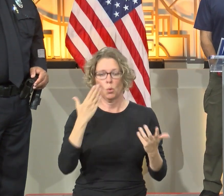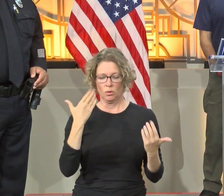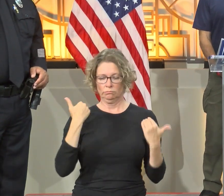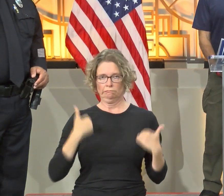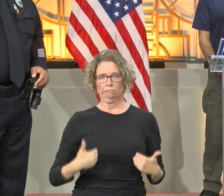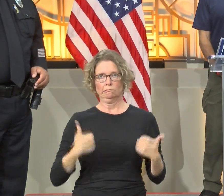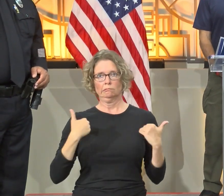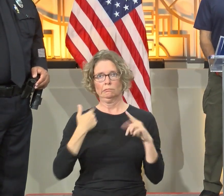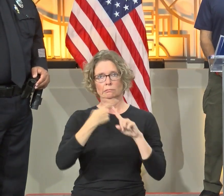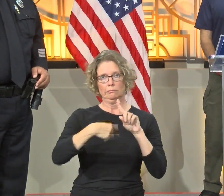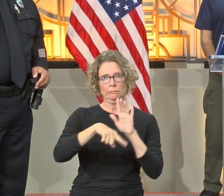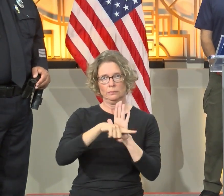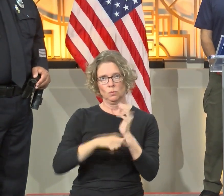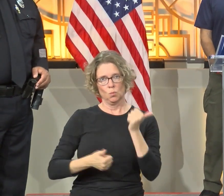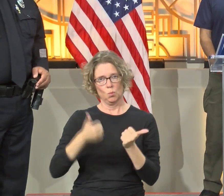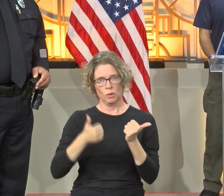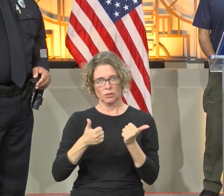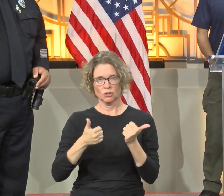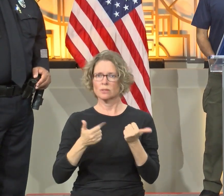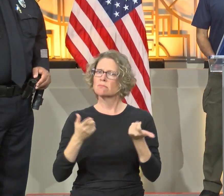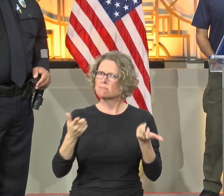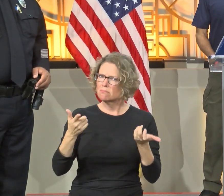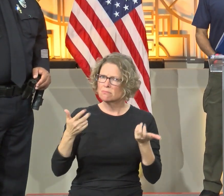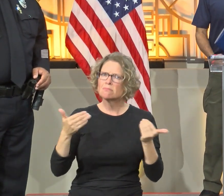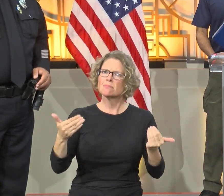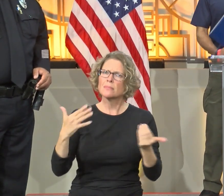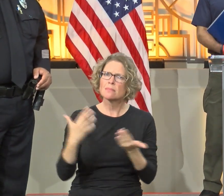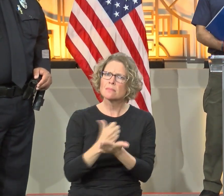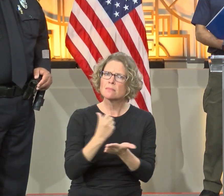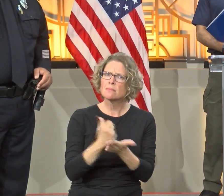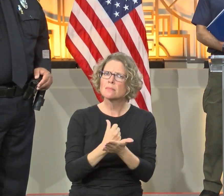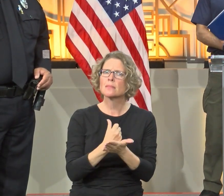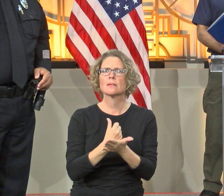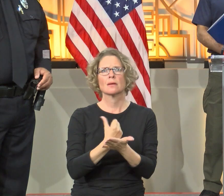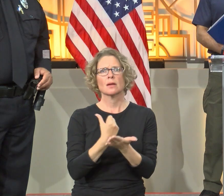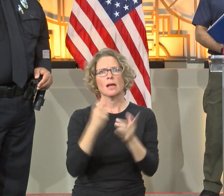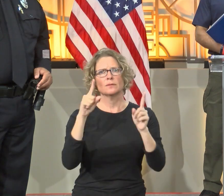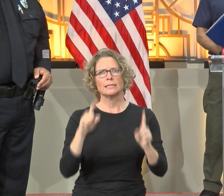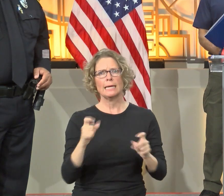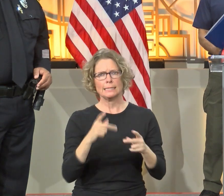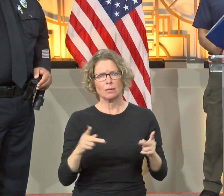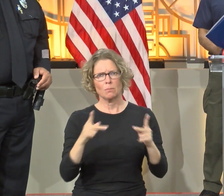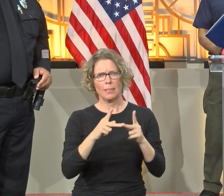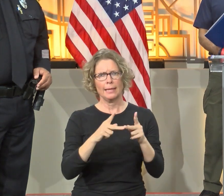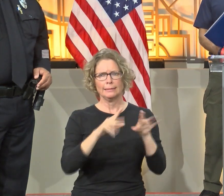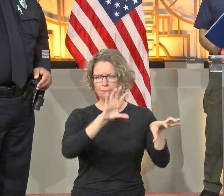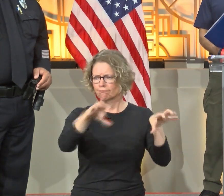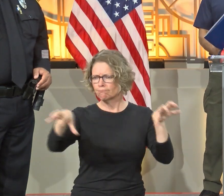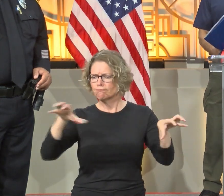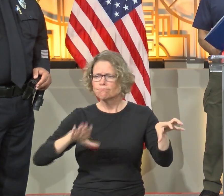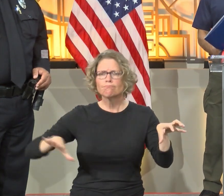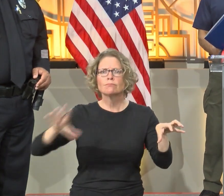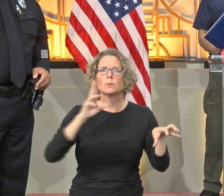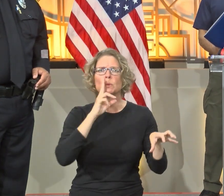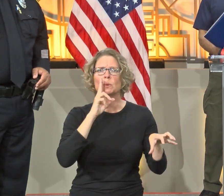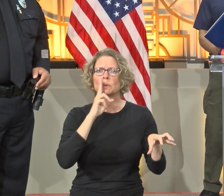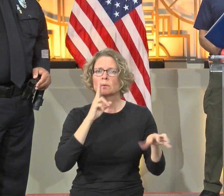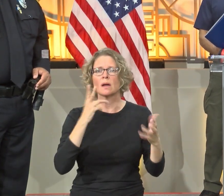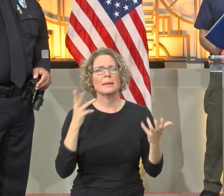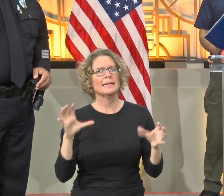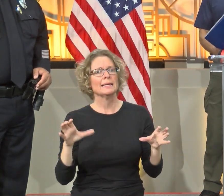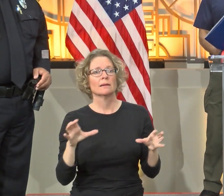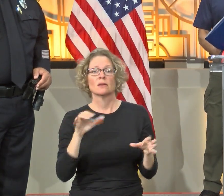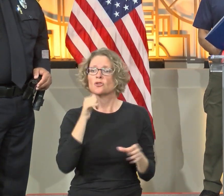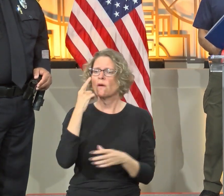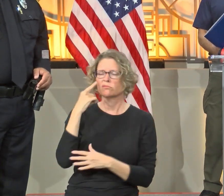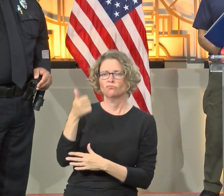of the many free testing sites that exist in the city of Houston. If you don't do it for yourself, do it for the first responders,